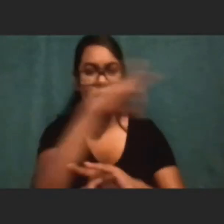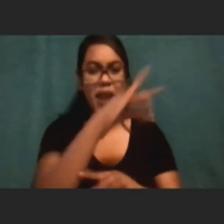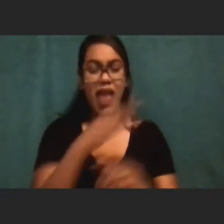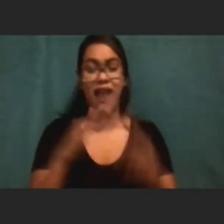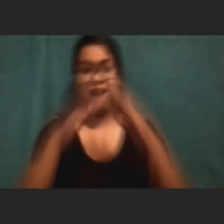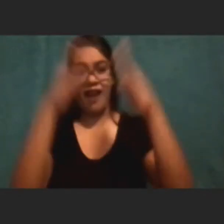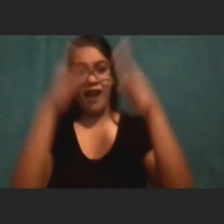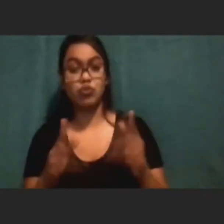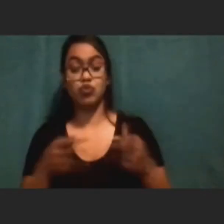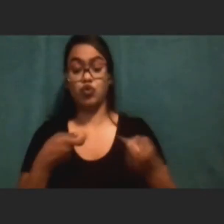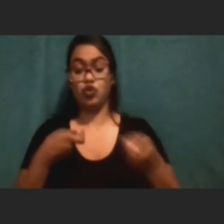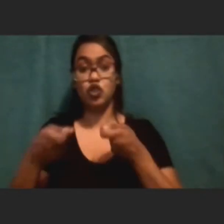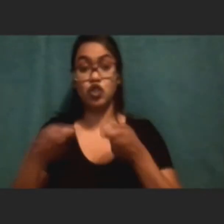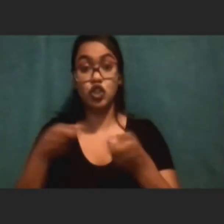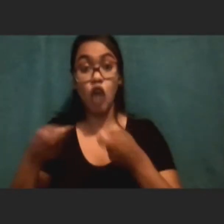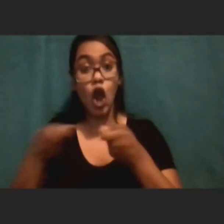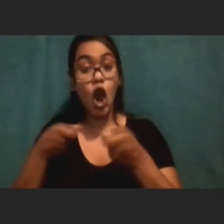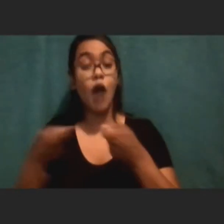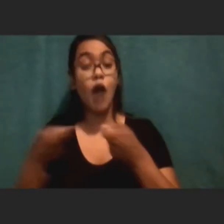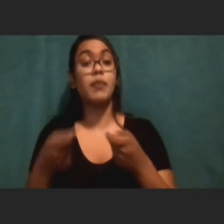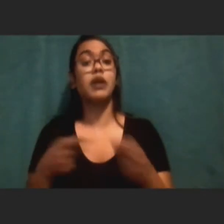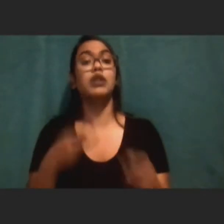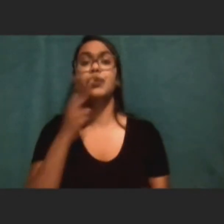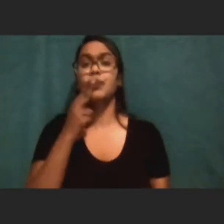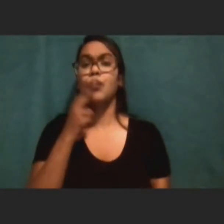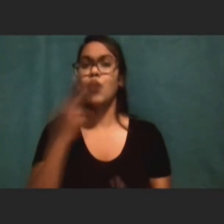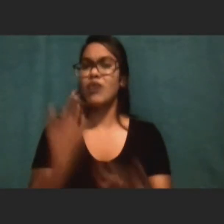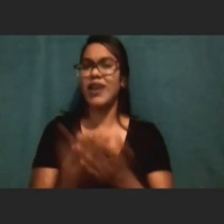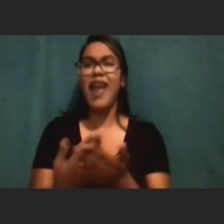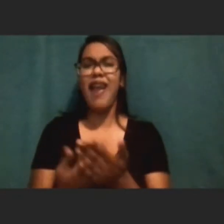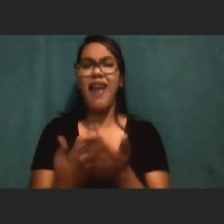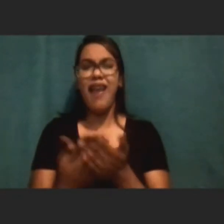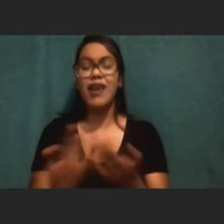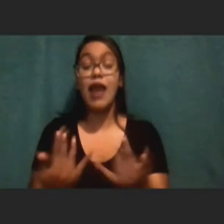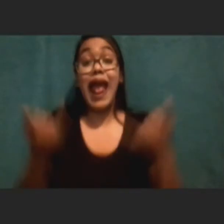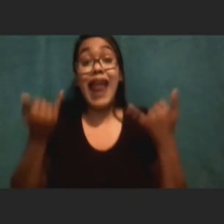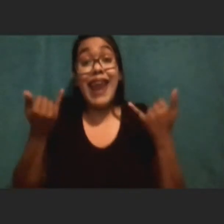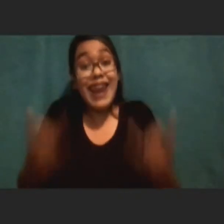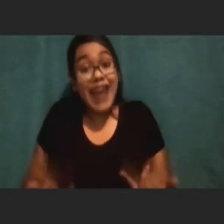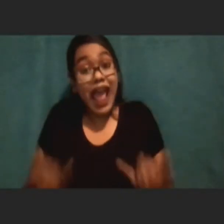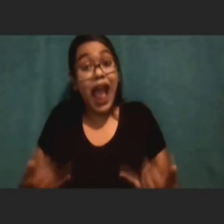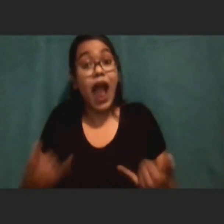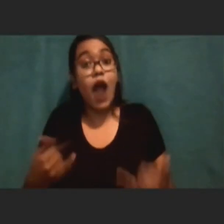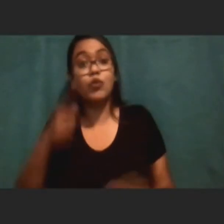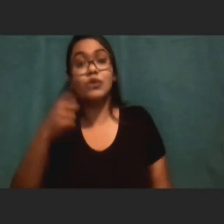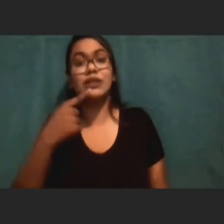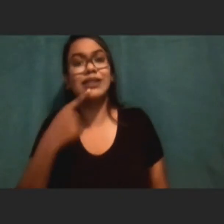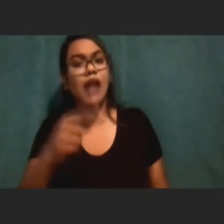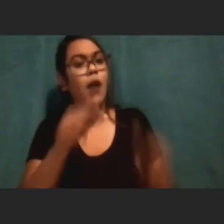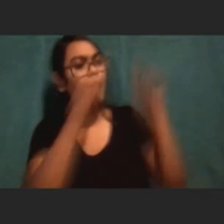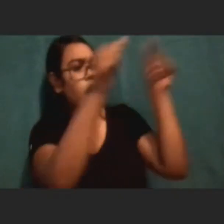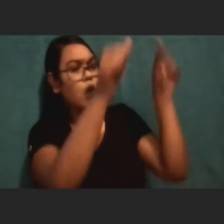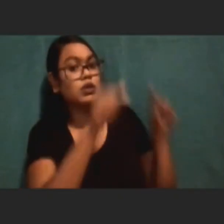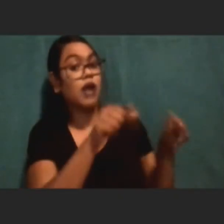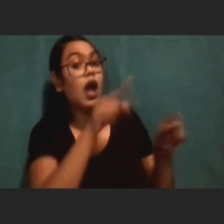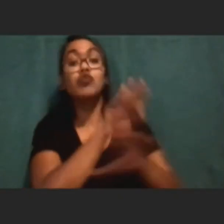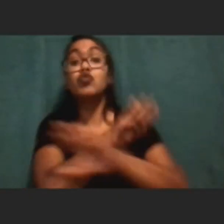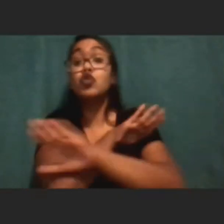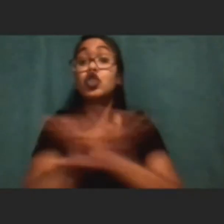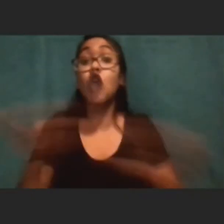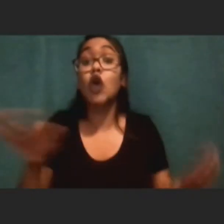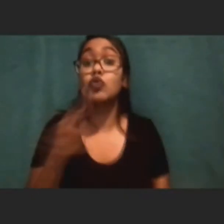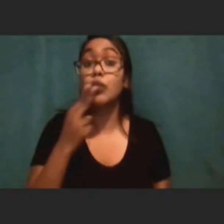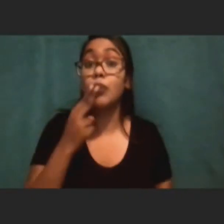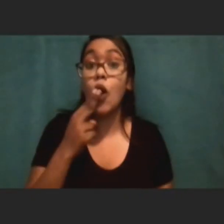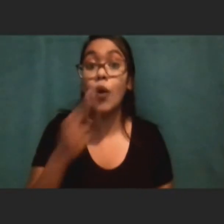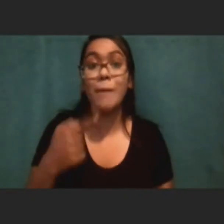anywhere, while they're doing their grocery shopping. We now have mandates that says you may not smoke in those places. We didn't say you may not